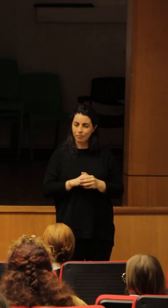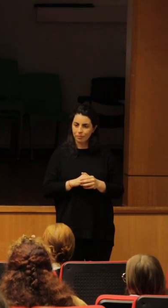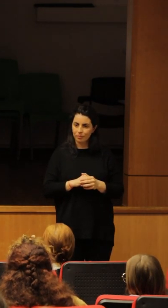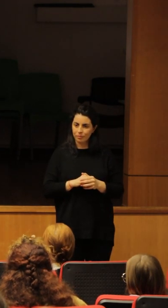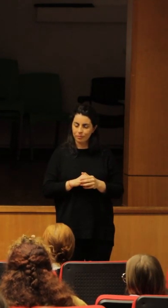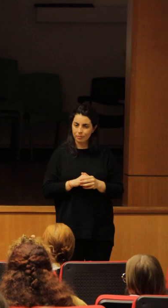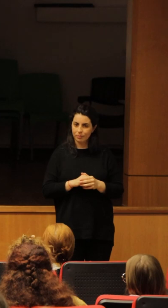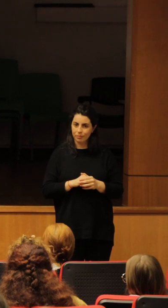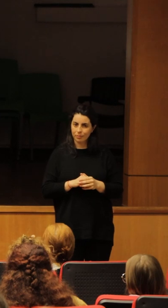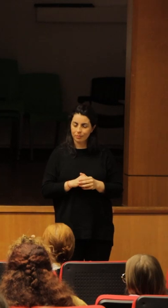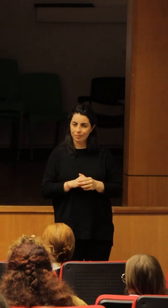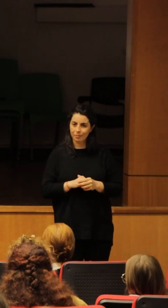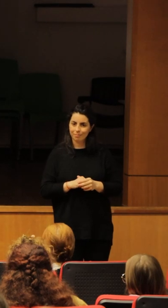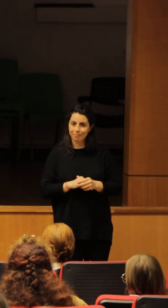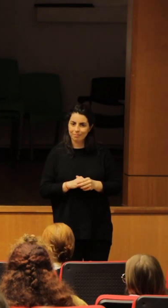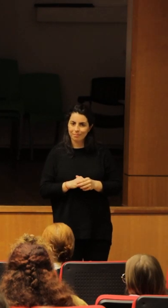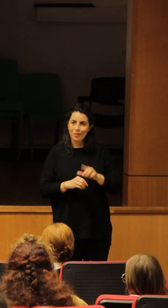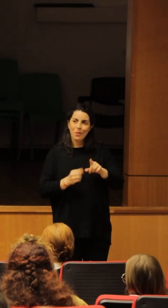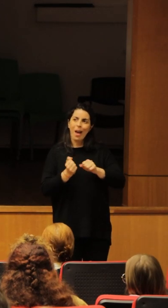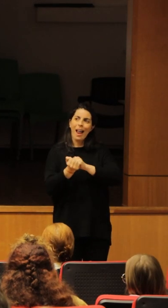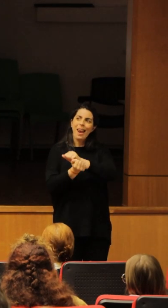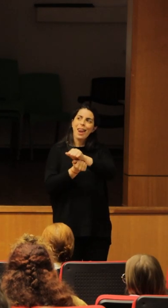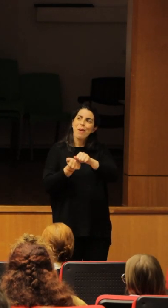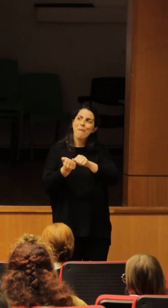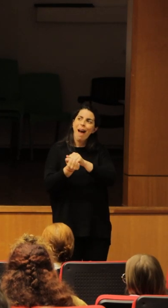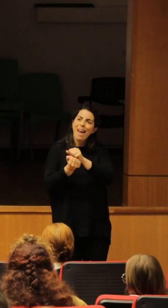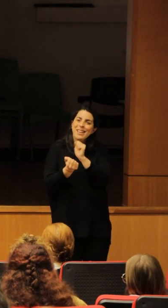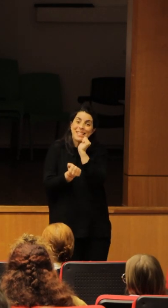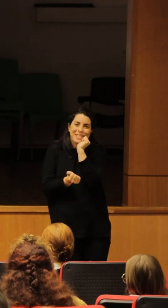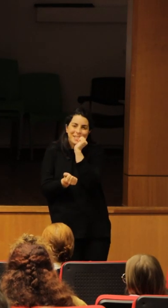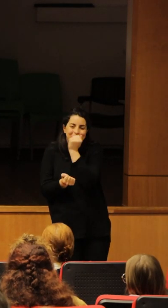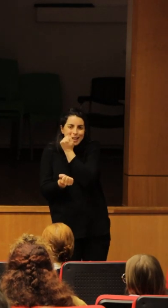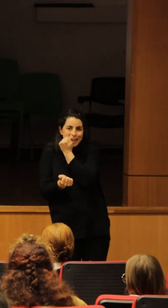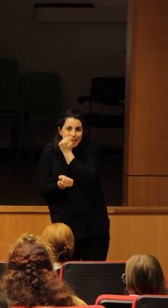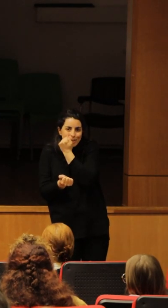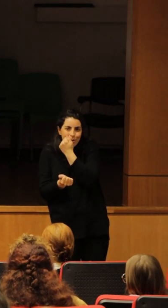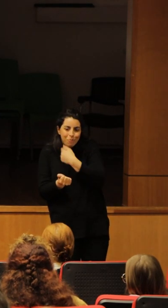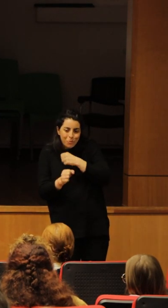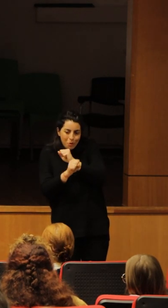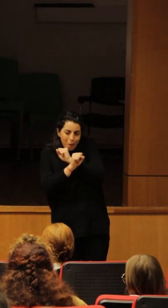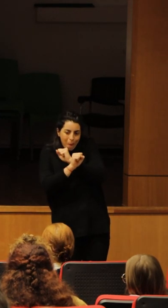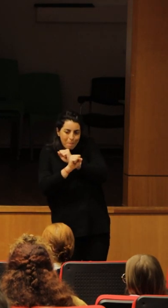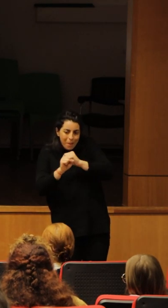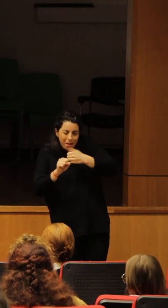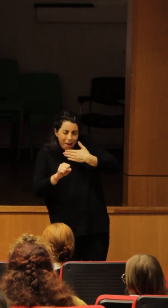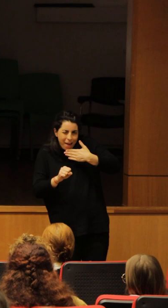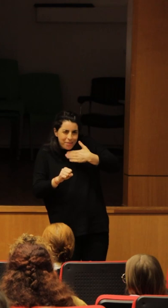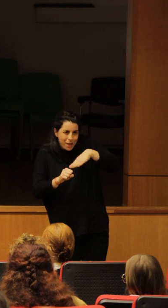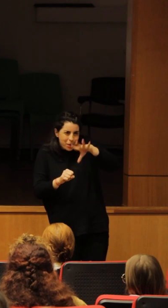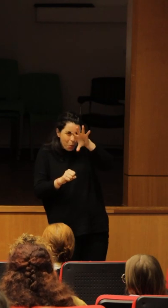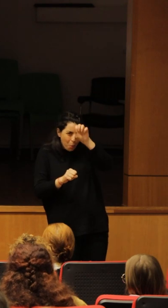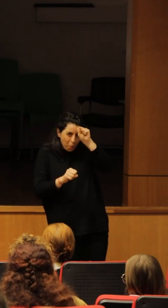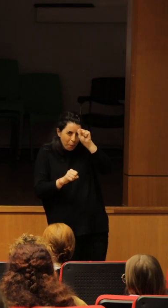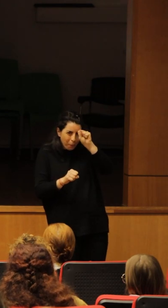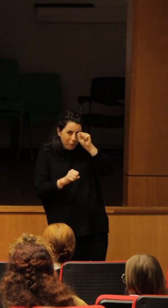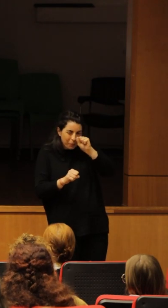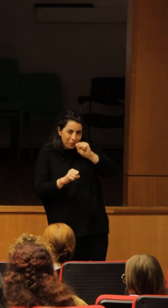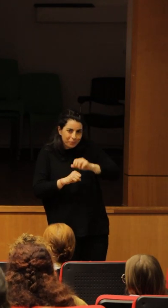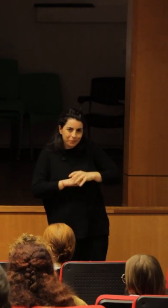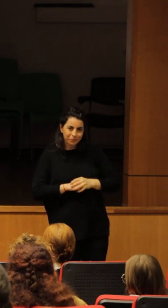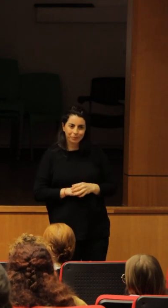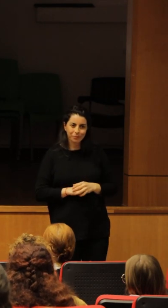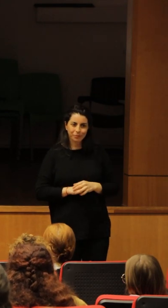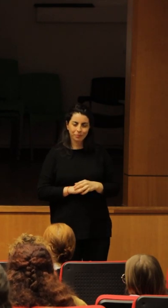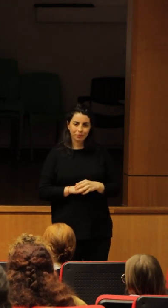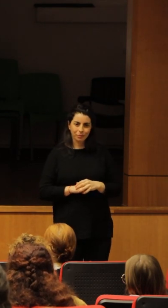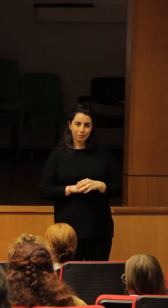we understand it. Es como un lenguaje secreto que yo creo y puedo entender. Right. And then so, that like 6 months